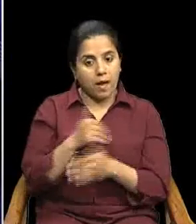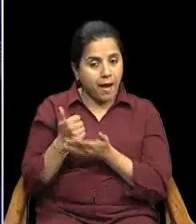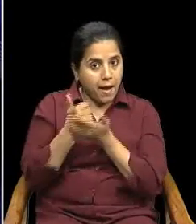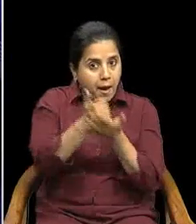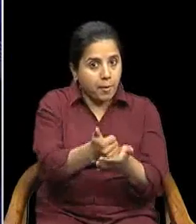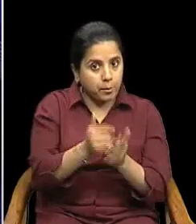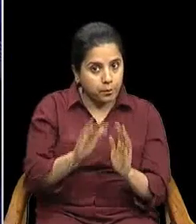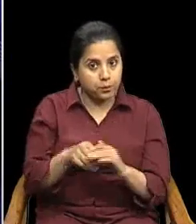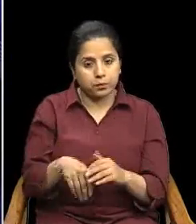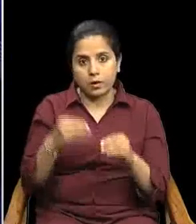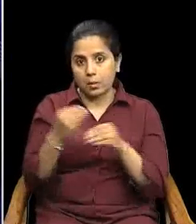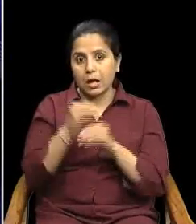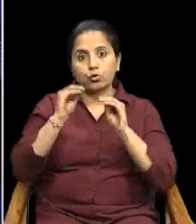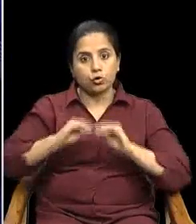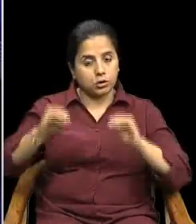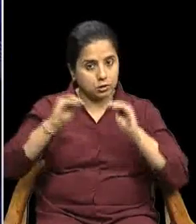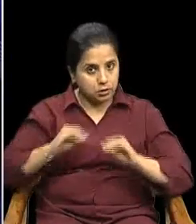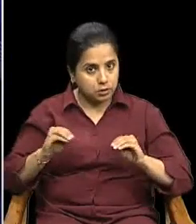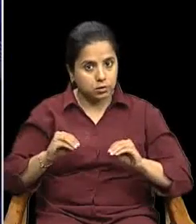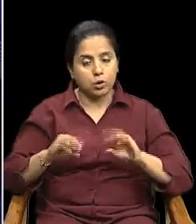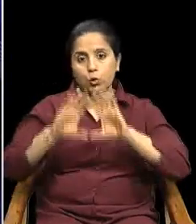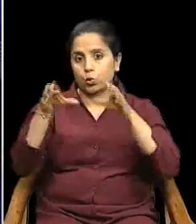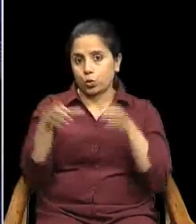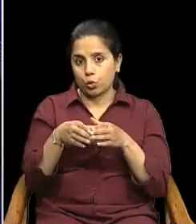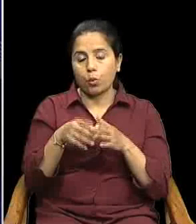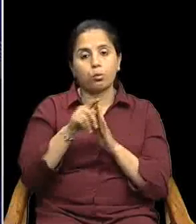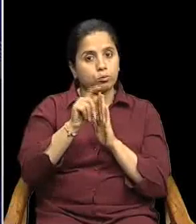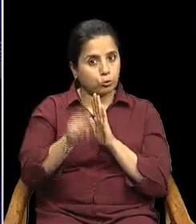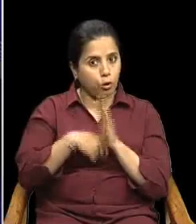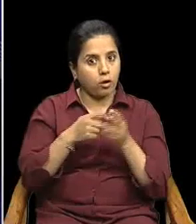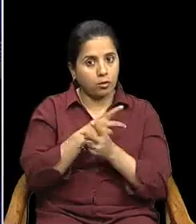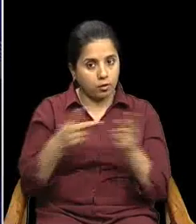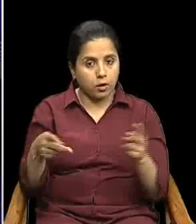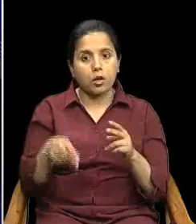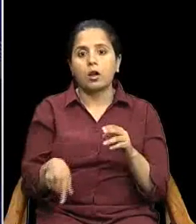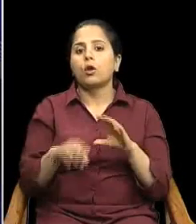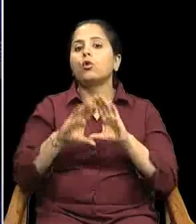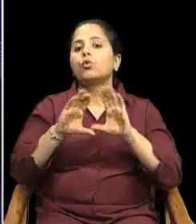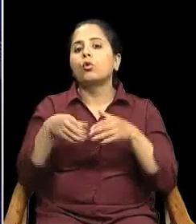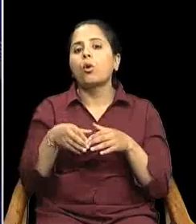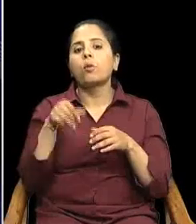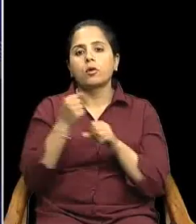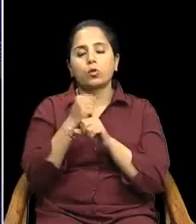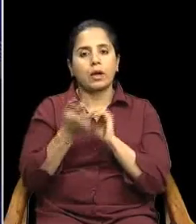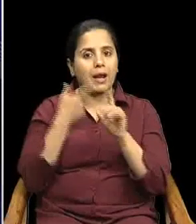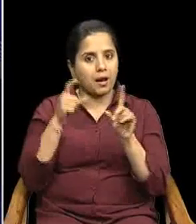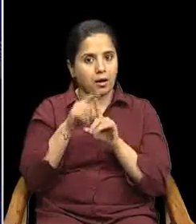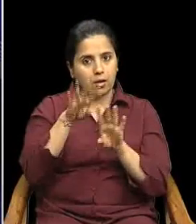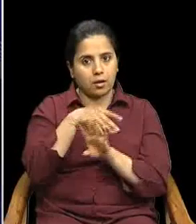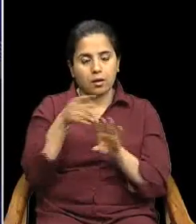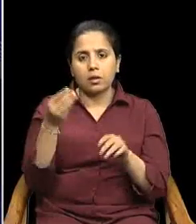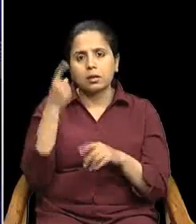of peer teaching, group projects, group grid, think